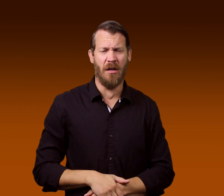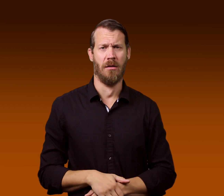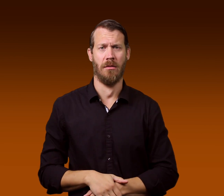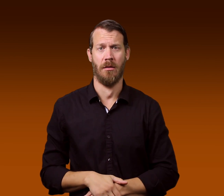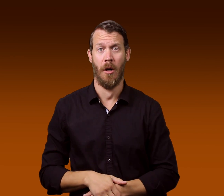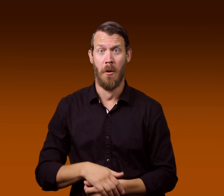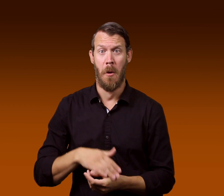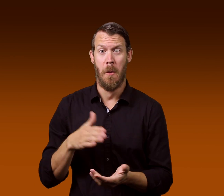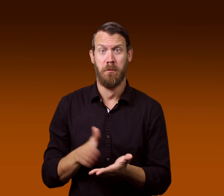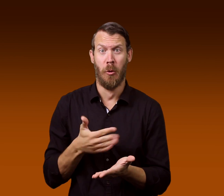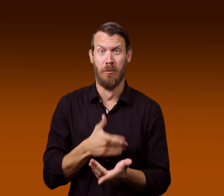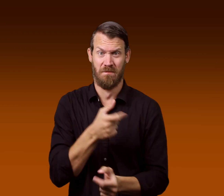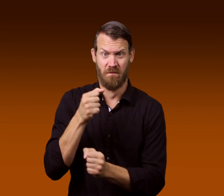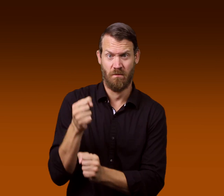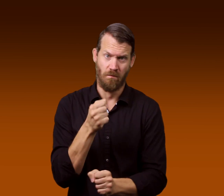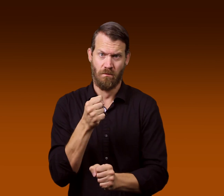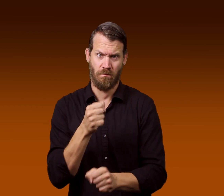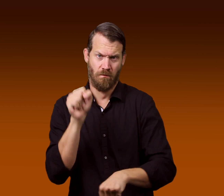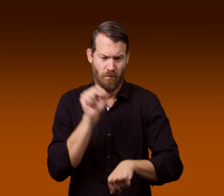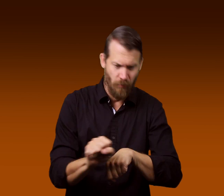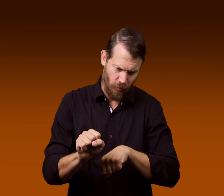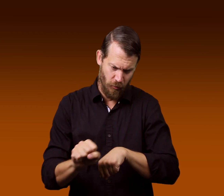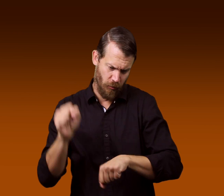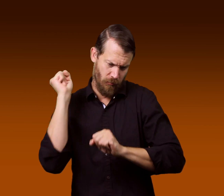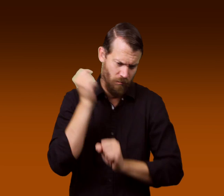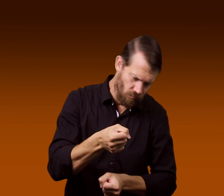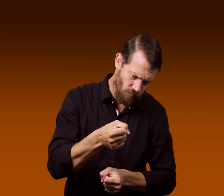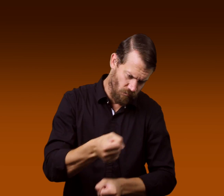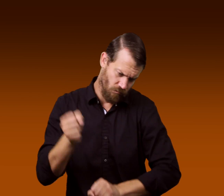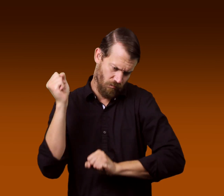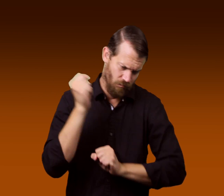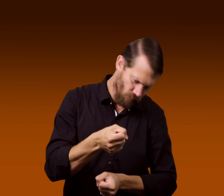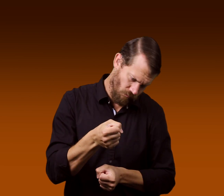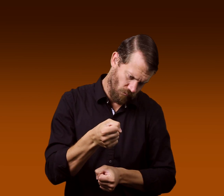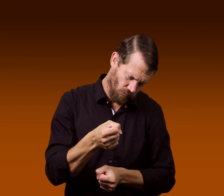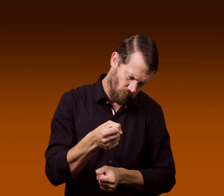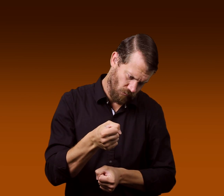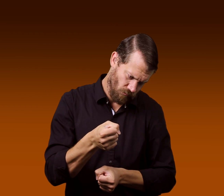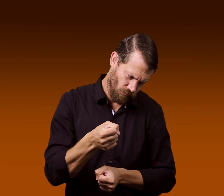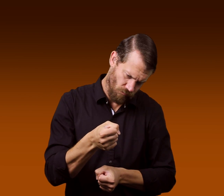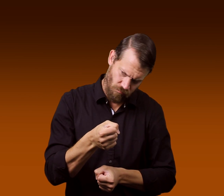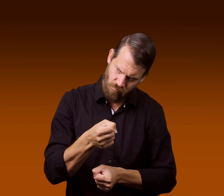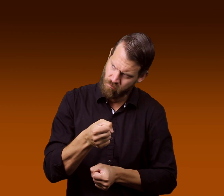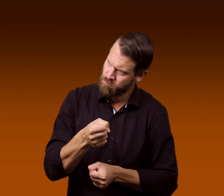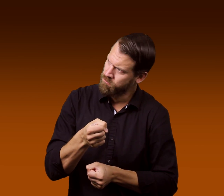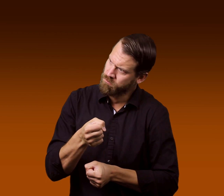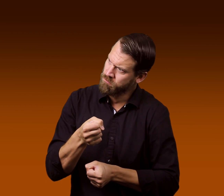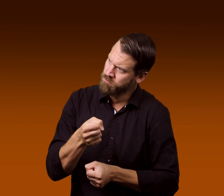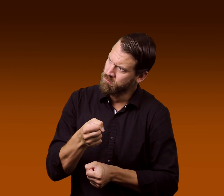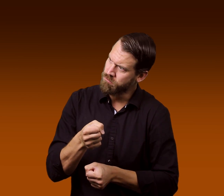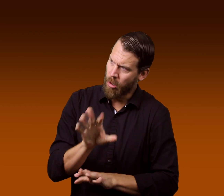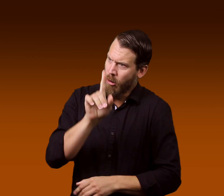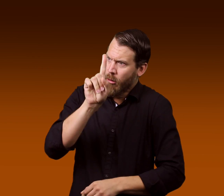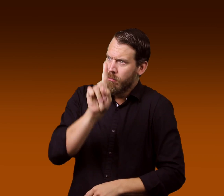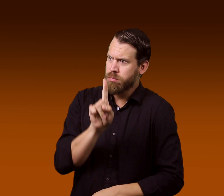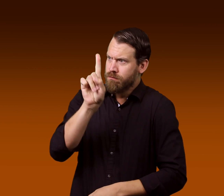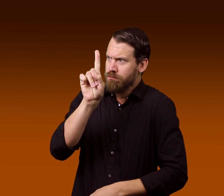was horrified. "This is a wicked, wicked thing," he said. "This is the devil." The broom stopped working and,